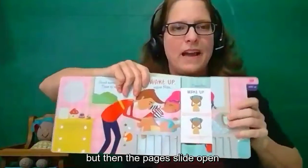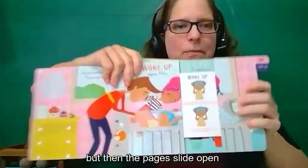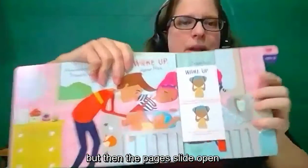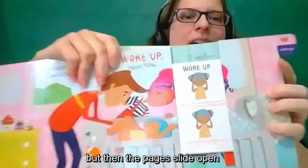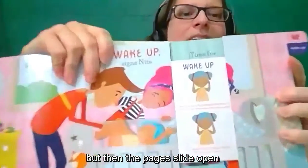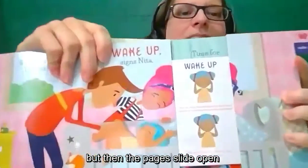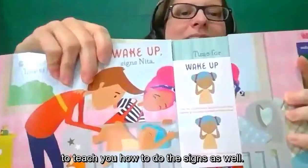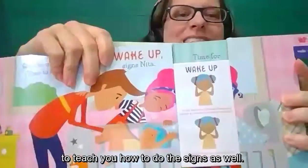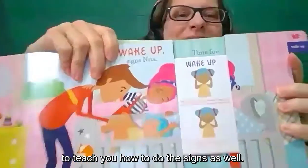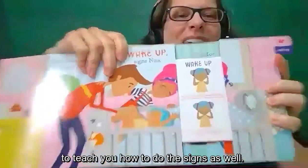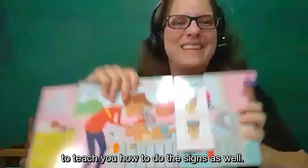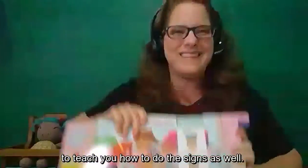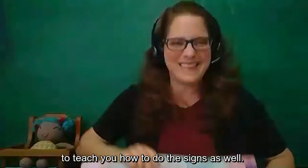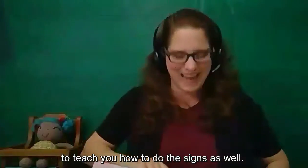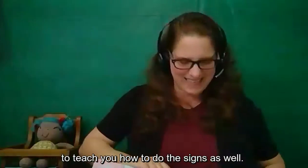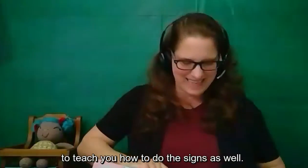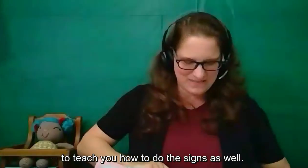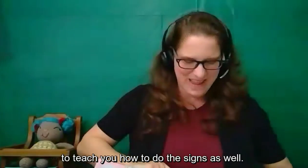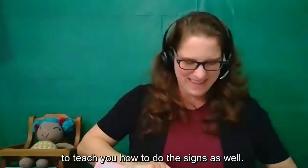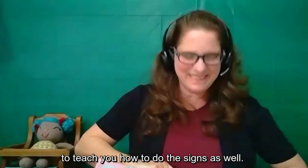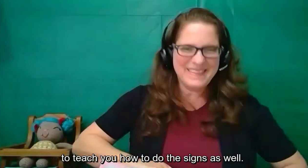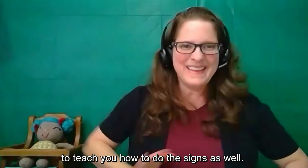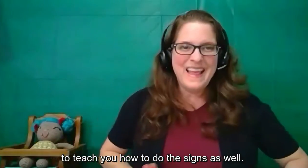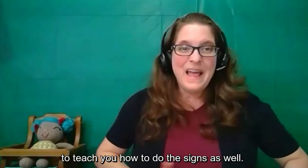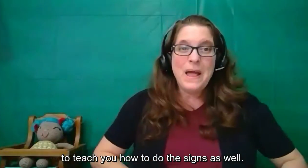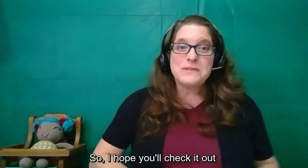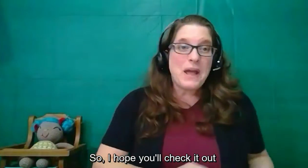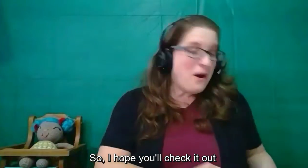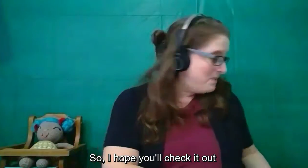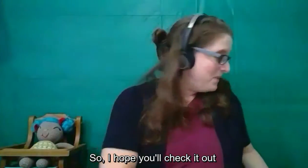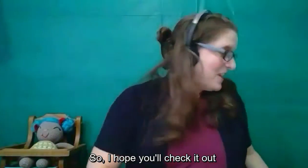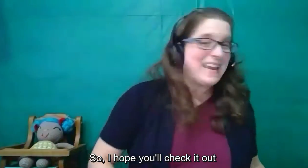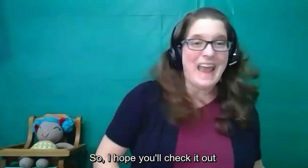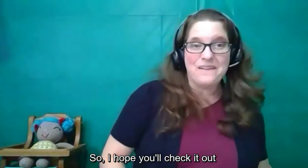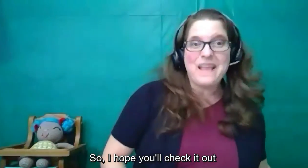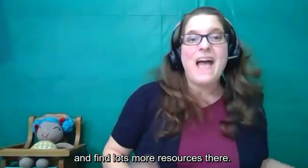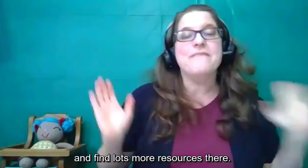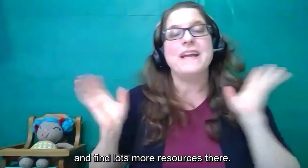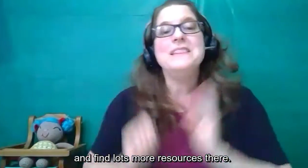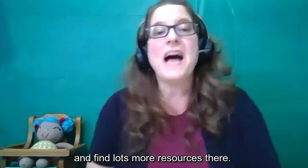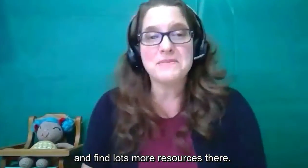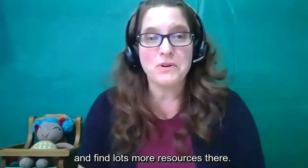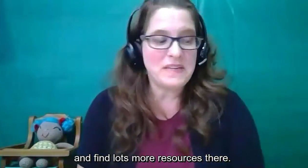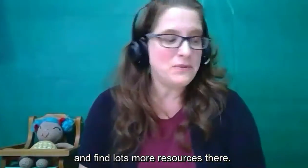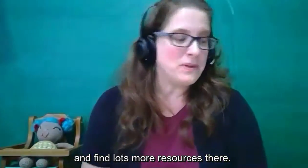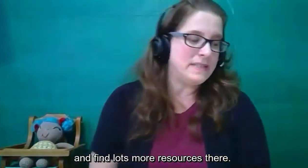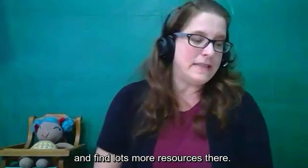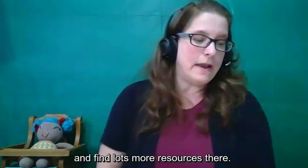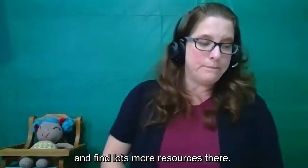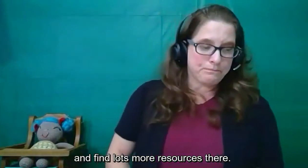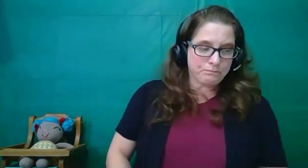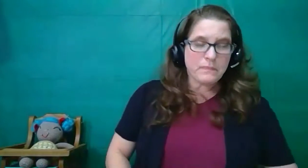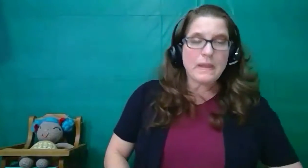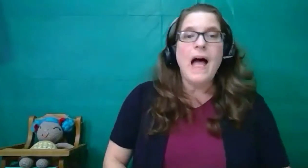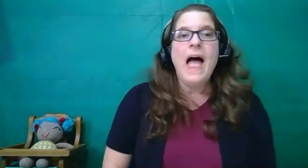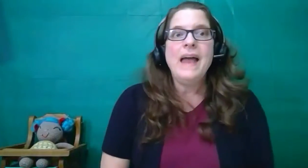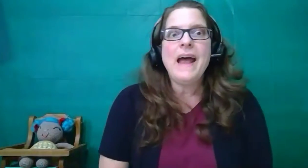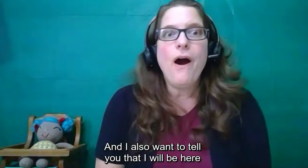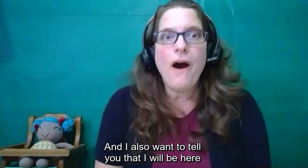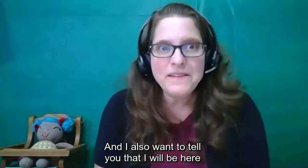open to teach you how to do the signs as well. So I hope you'll check it out and find lots more resources there. And I also